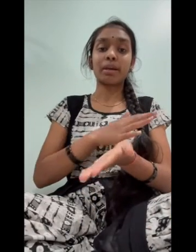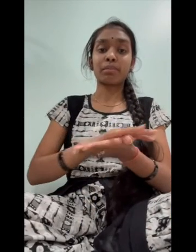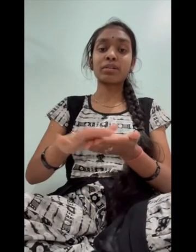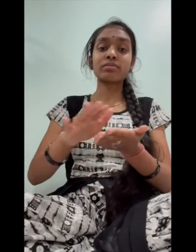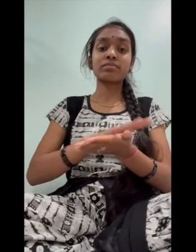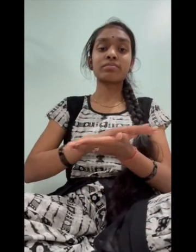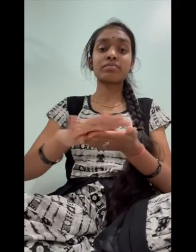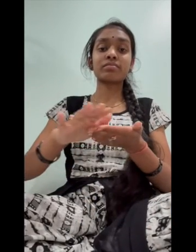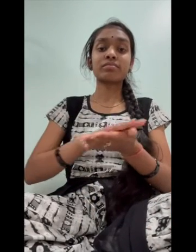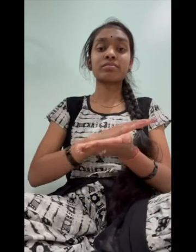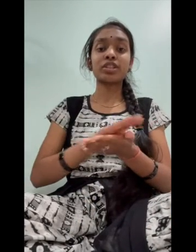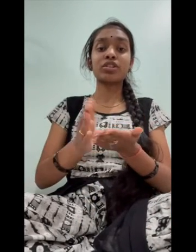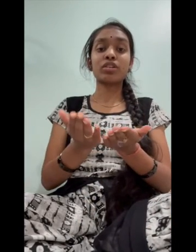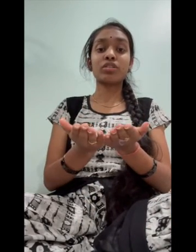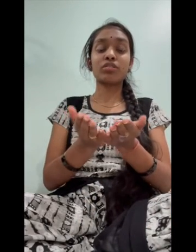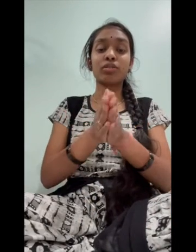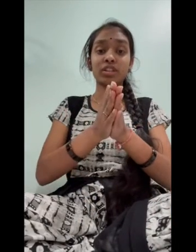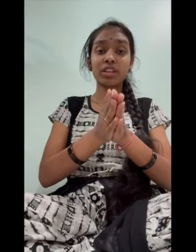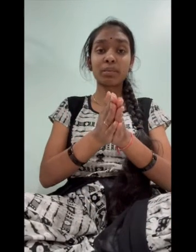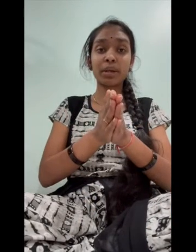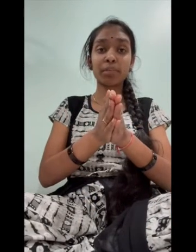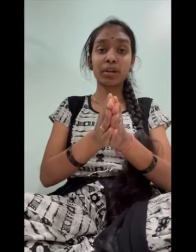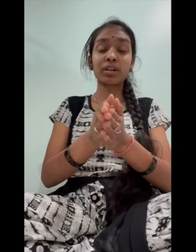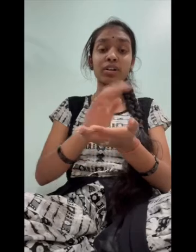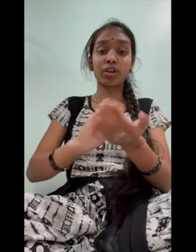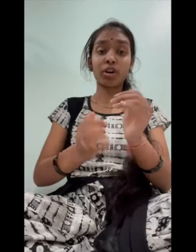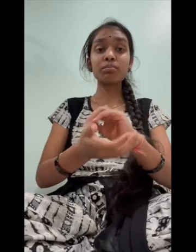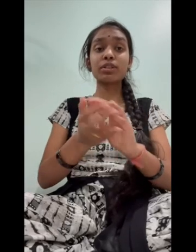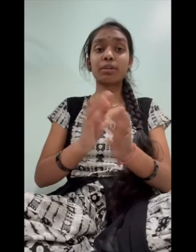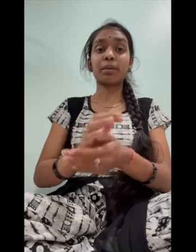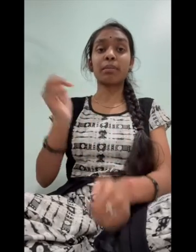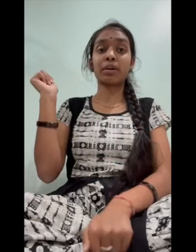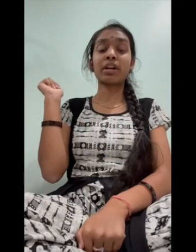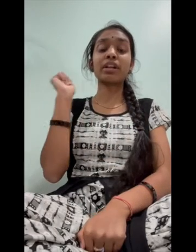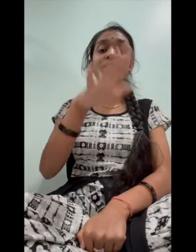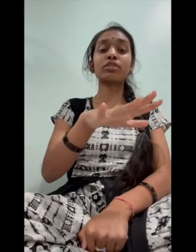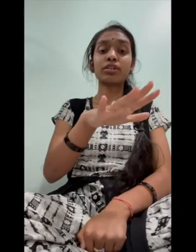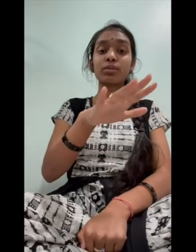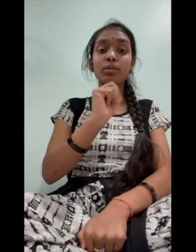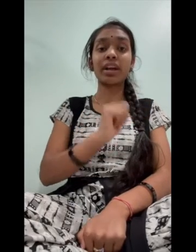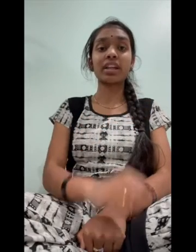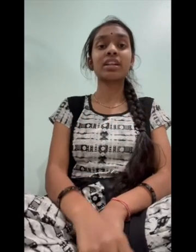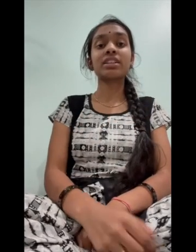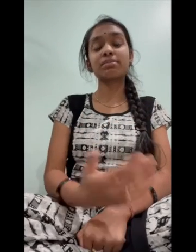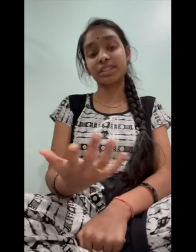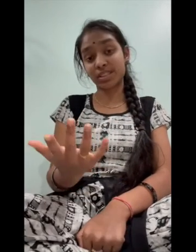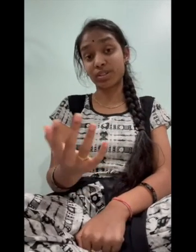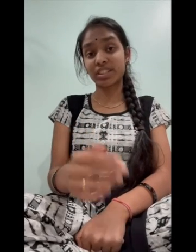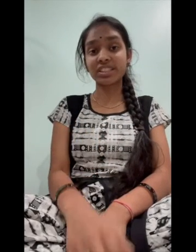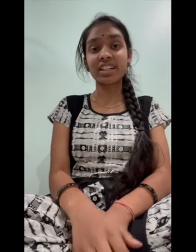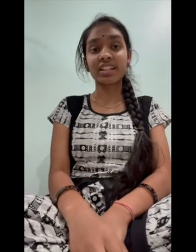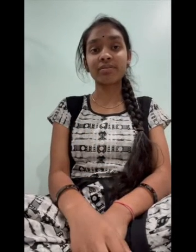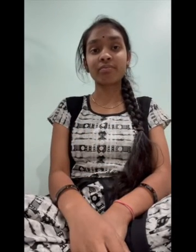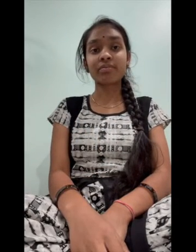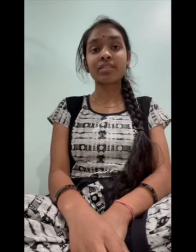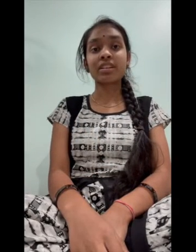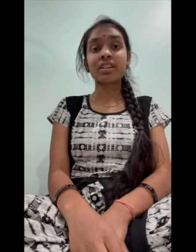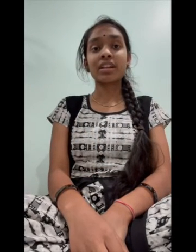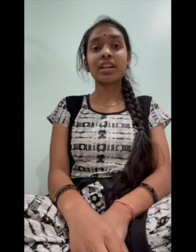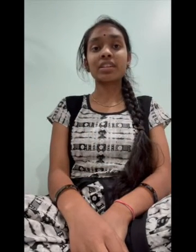paper, folded the paper, crumpled the paper, and I threw it away. That's basically what you're saying. And